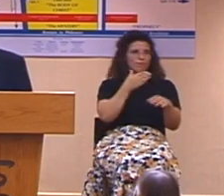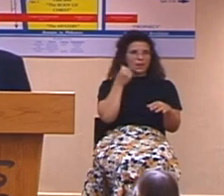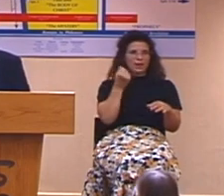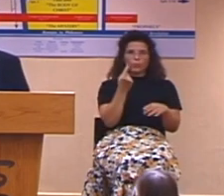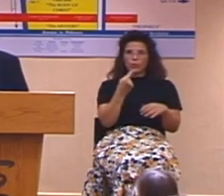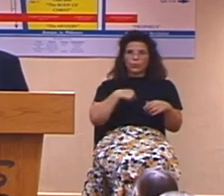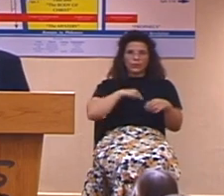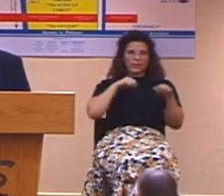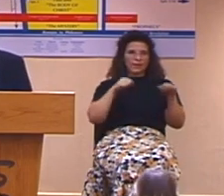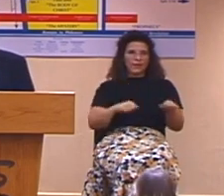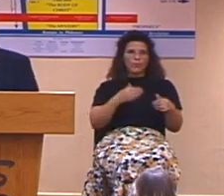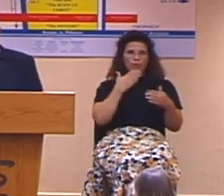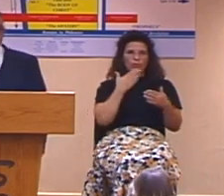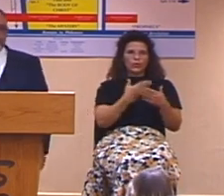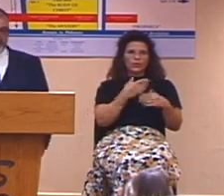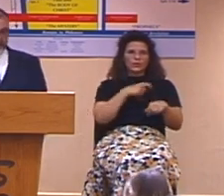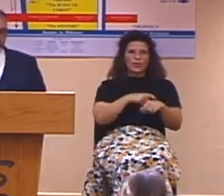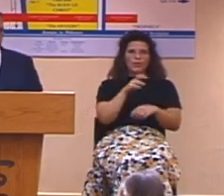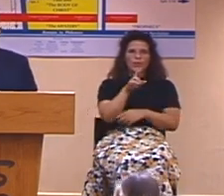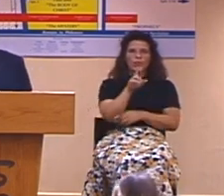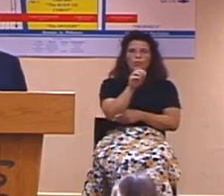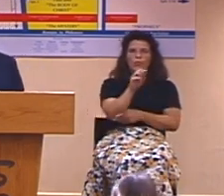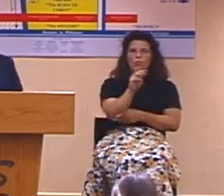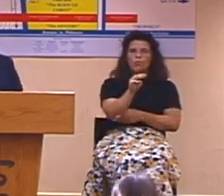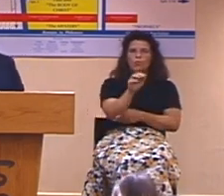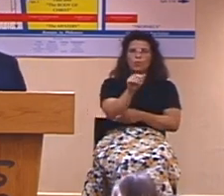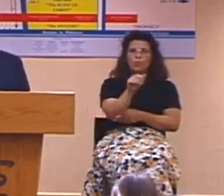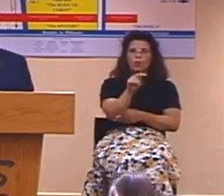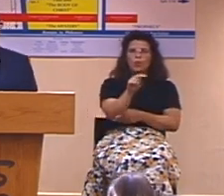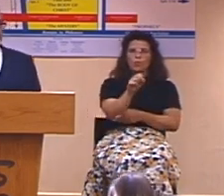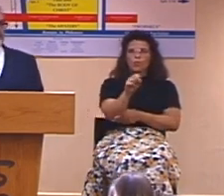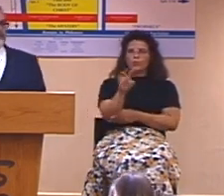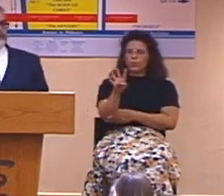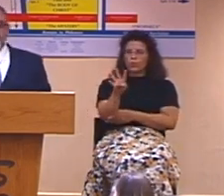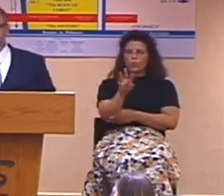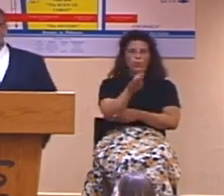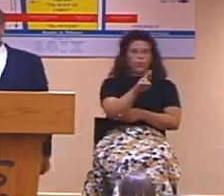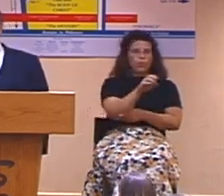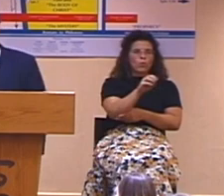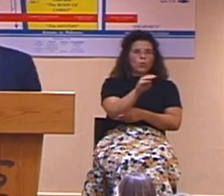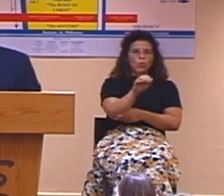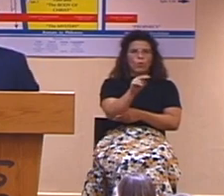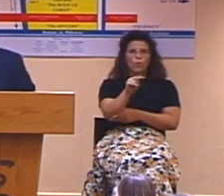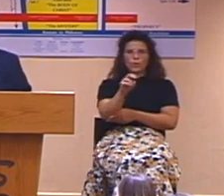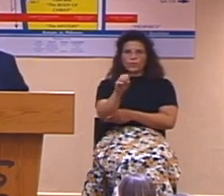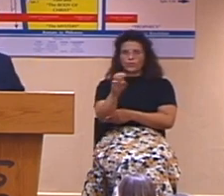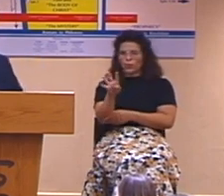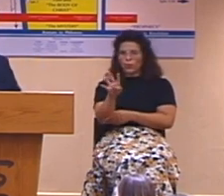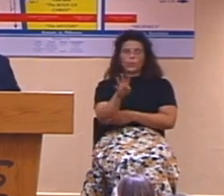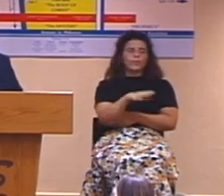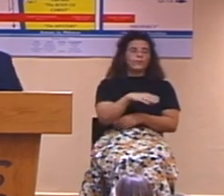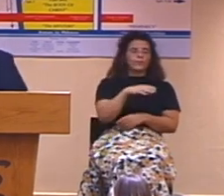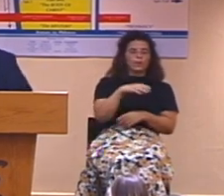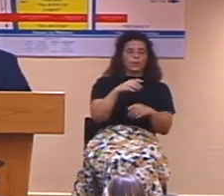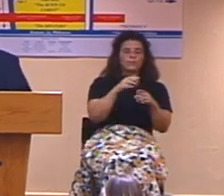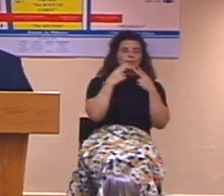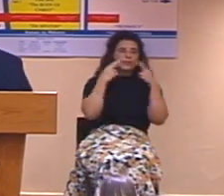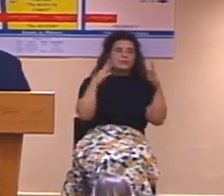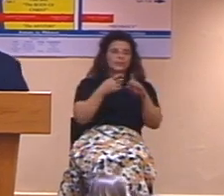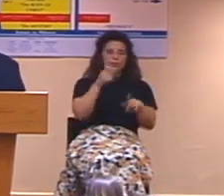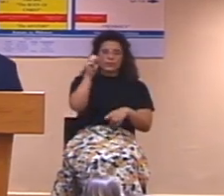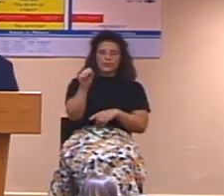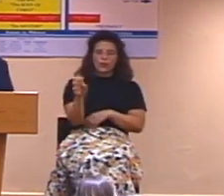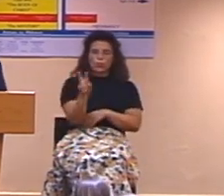good time. Romans chapter 4, if you will. While you're turning there, I will say hello to you from the saints at Southwest Bible Fellowship. We are